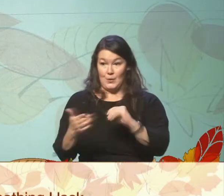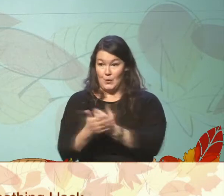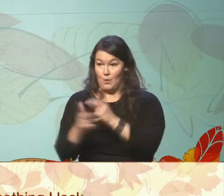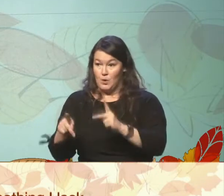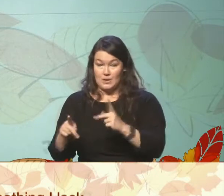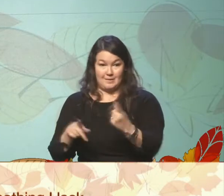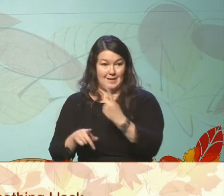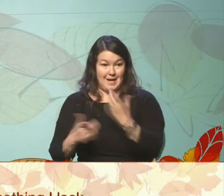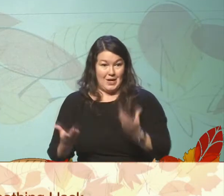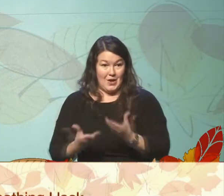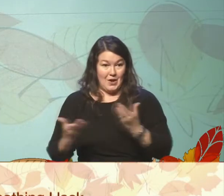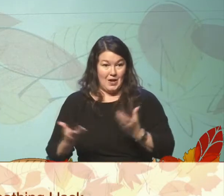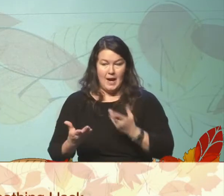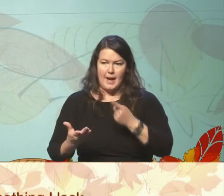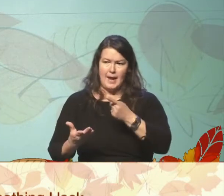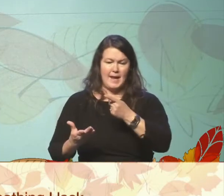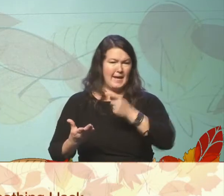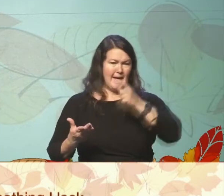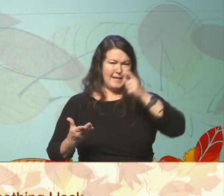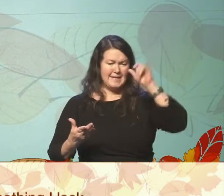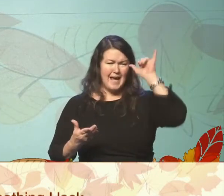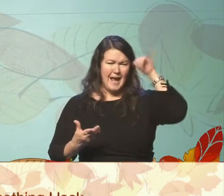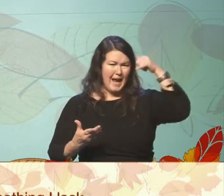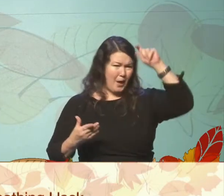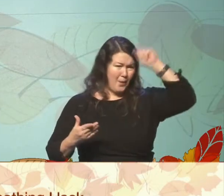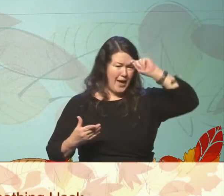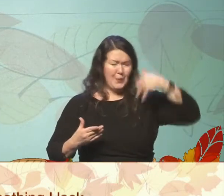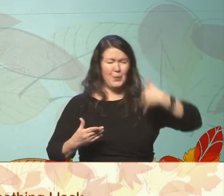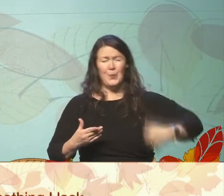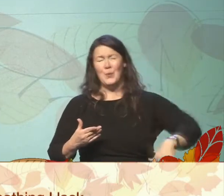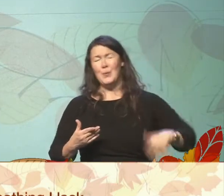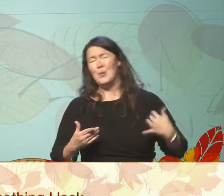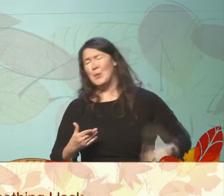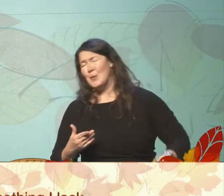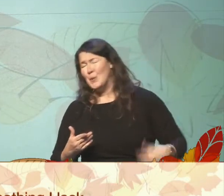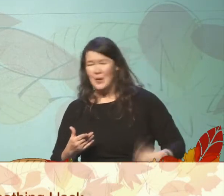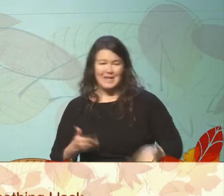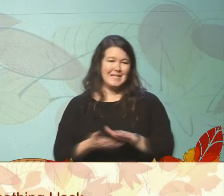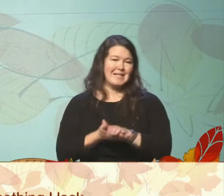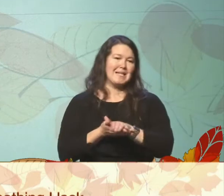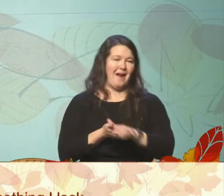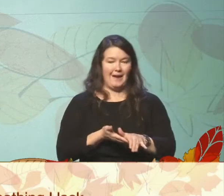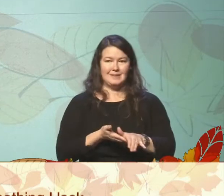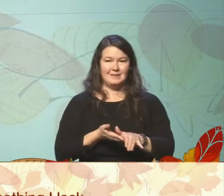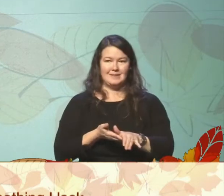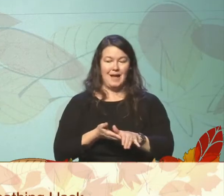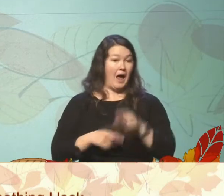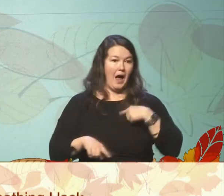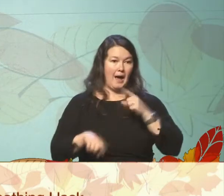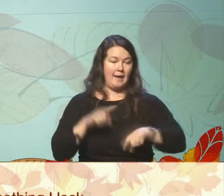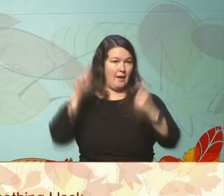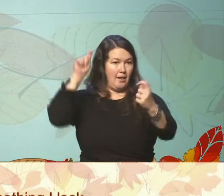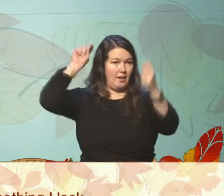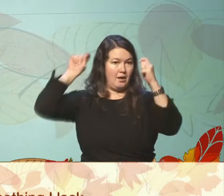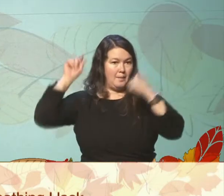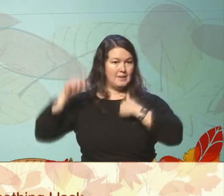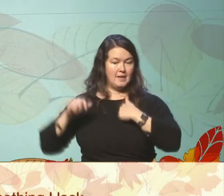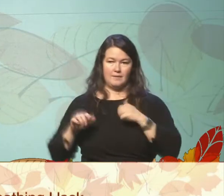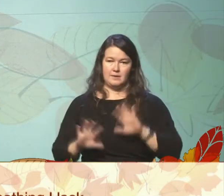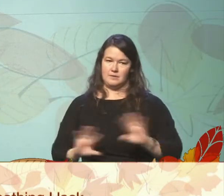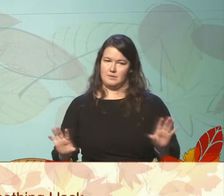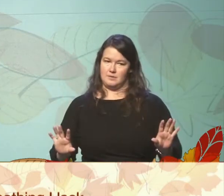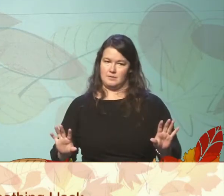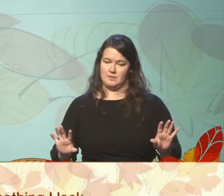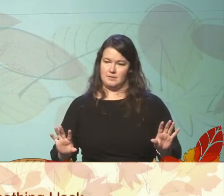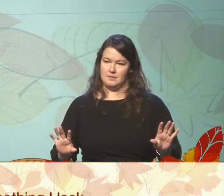and he rocked the cowboy hat, like rocked it hard, like so awesome. I can't do it. I just can't do it. I don't know